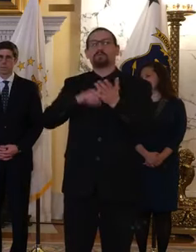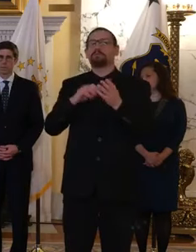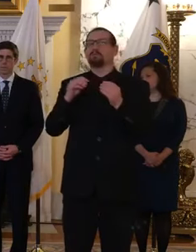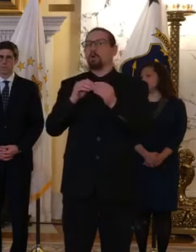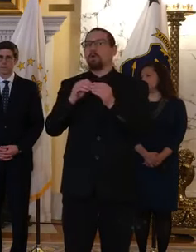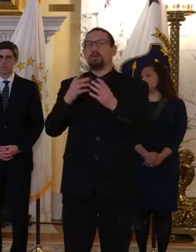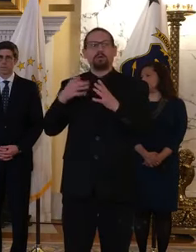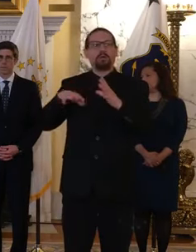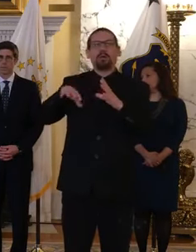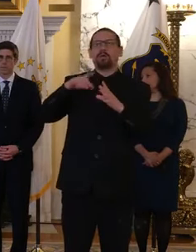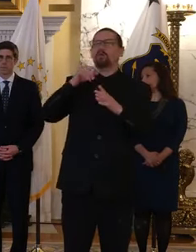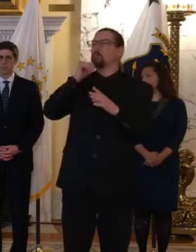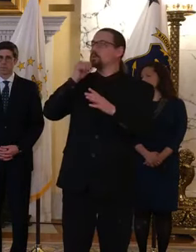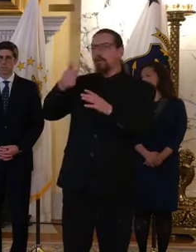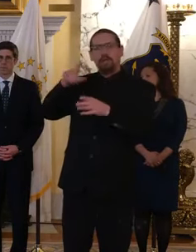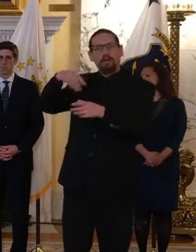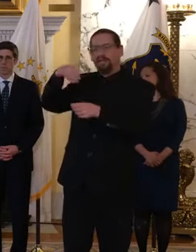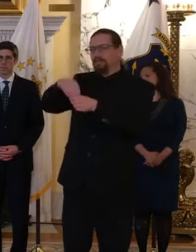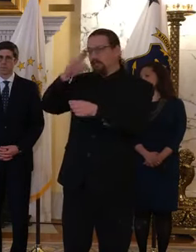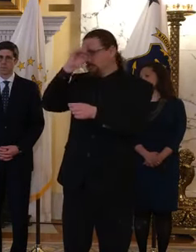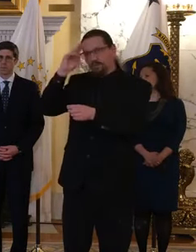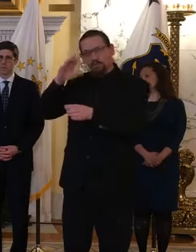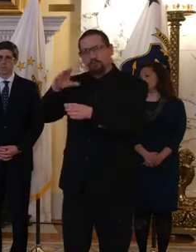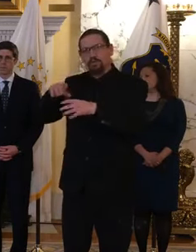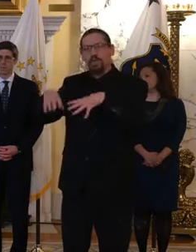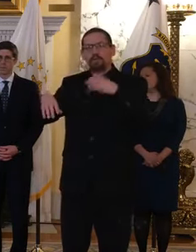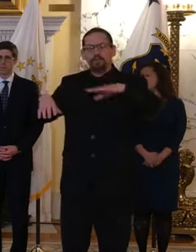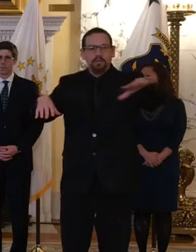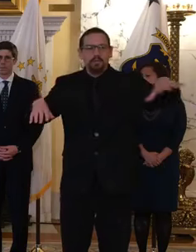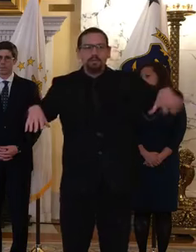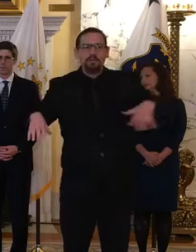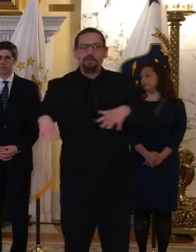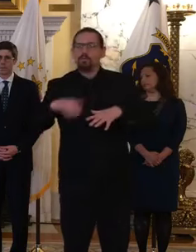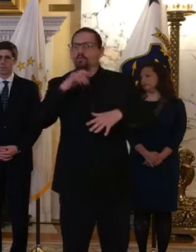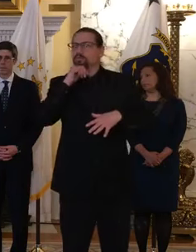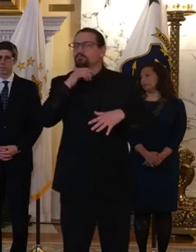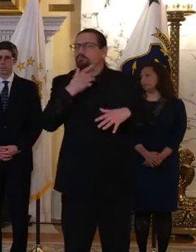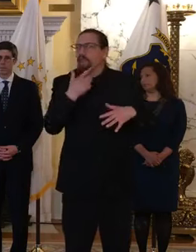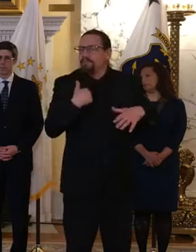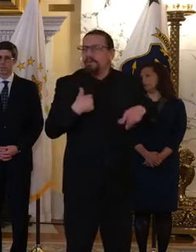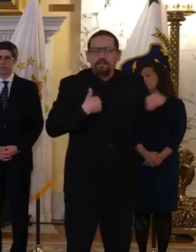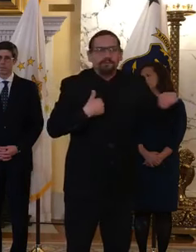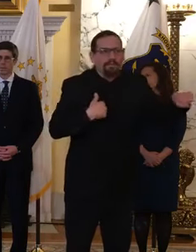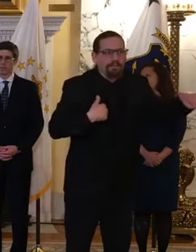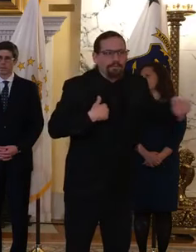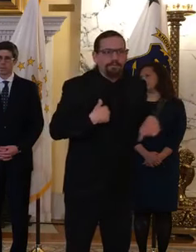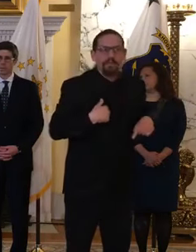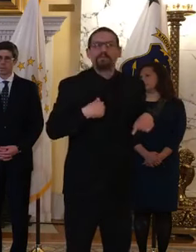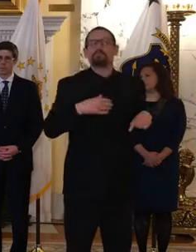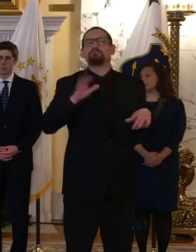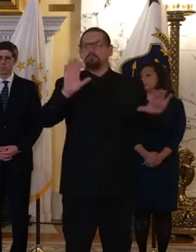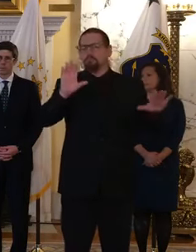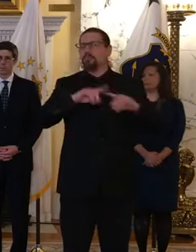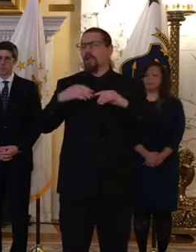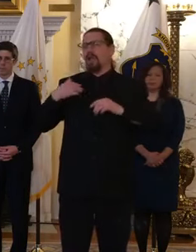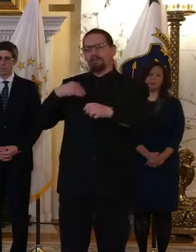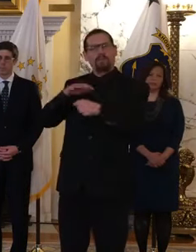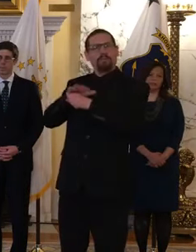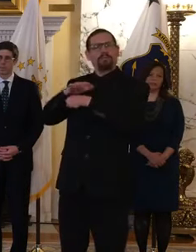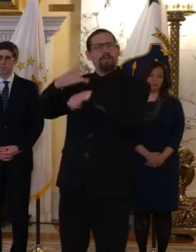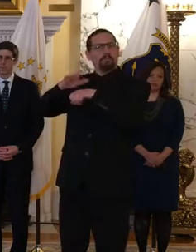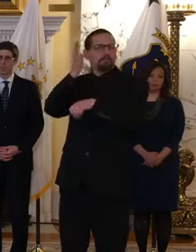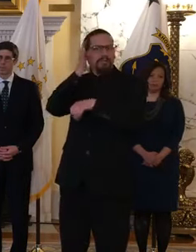are identified as positive. There are still enough beds now. We certainly need to plan